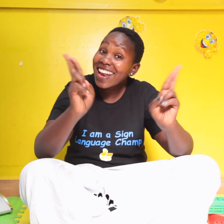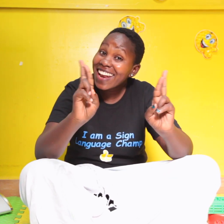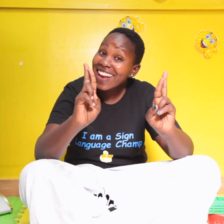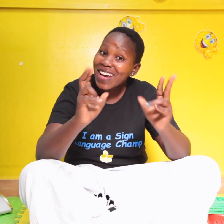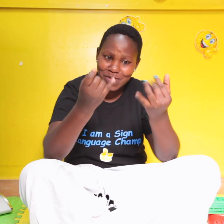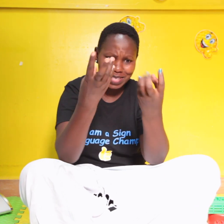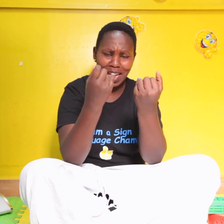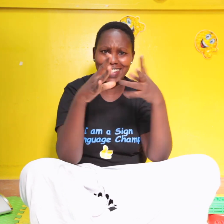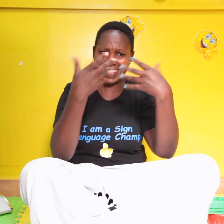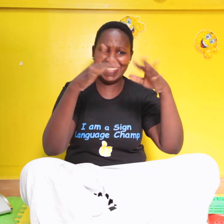Are we ready?